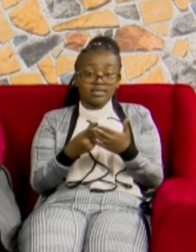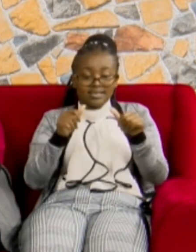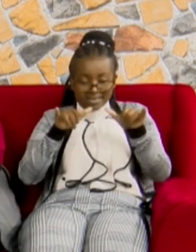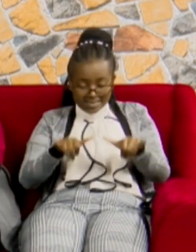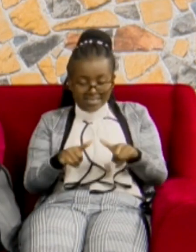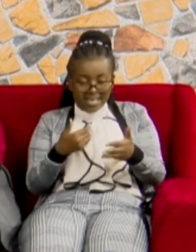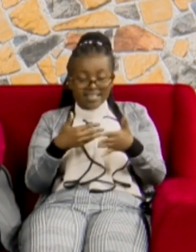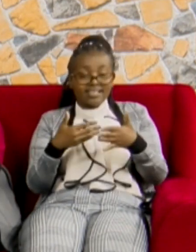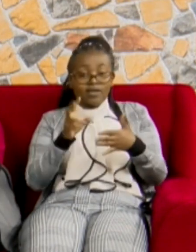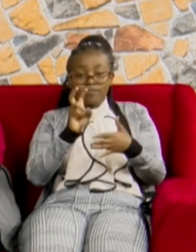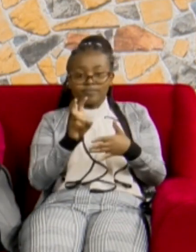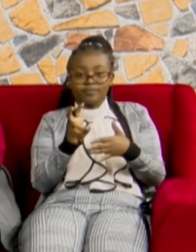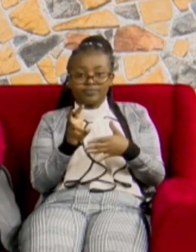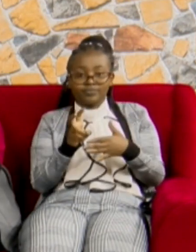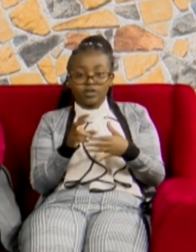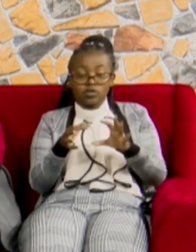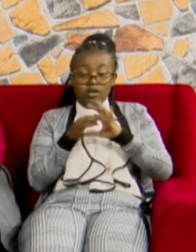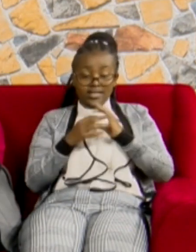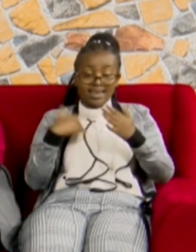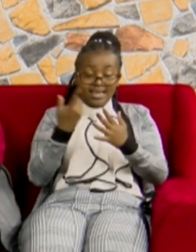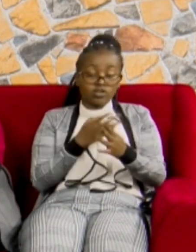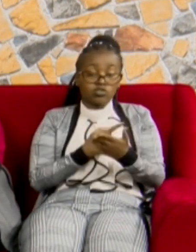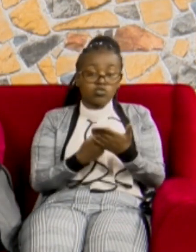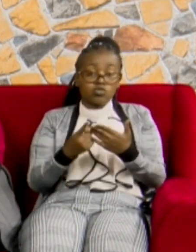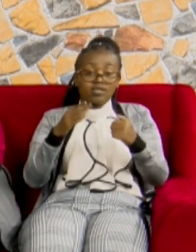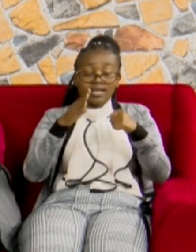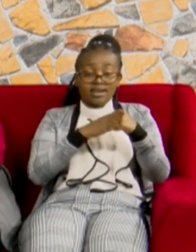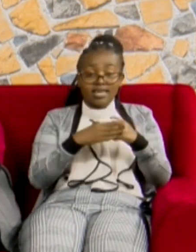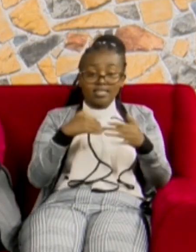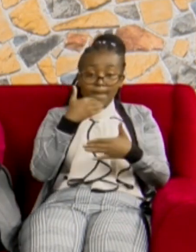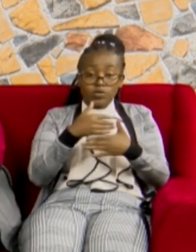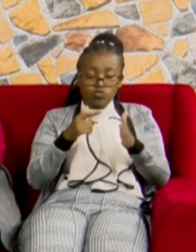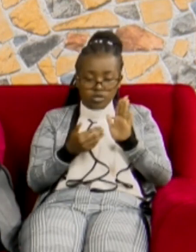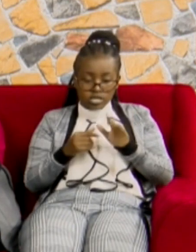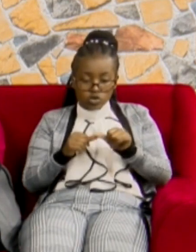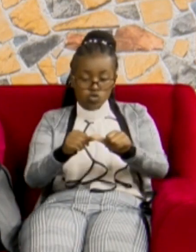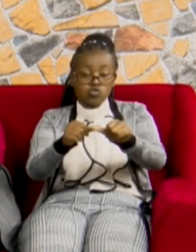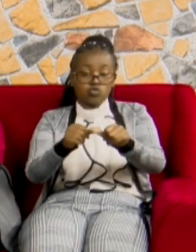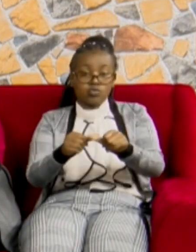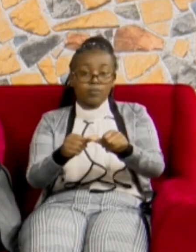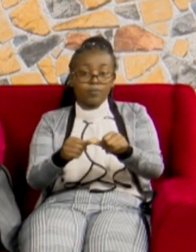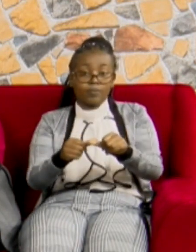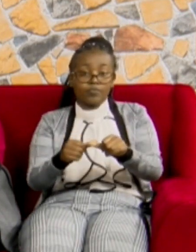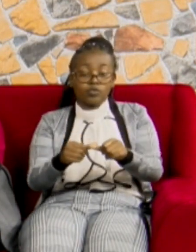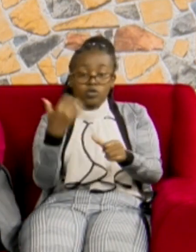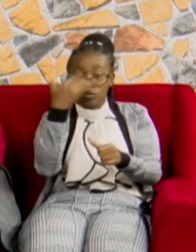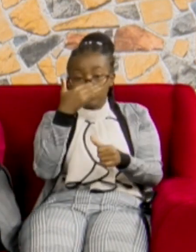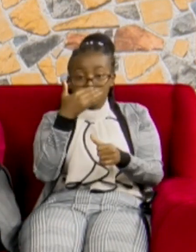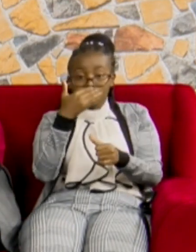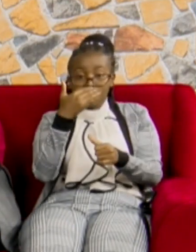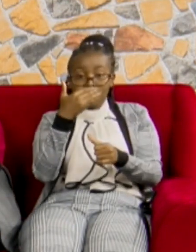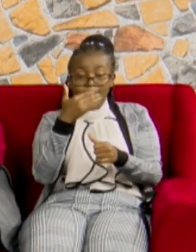stay tuned and be sure to join us next week on our 9th episode as we continue with our season on autism.